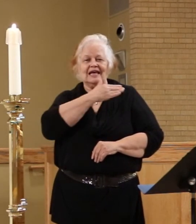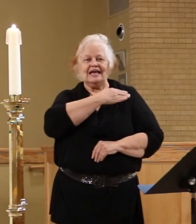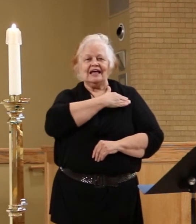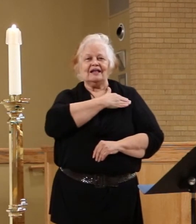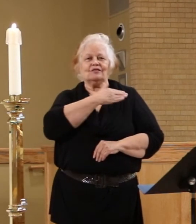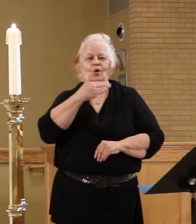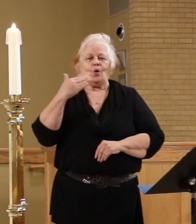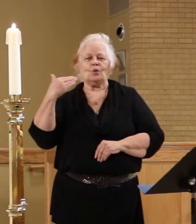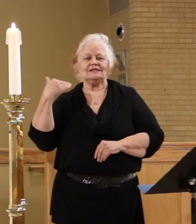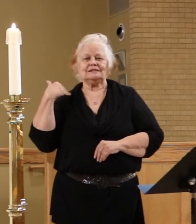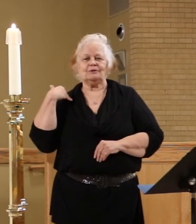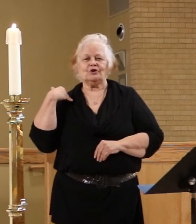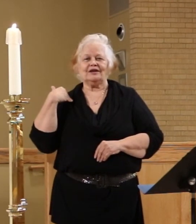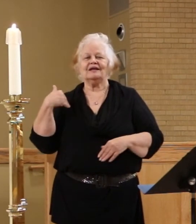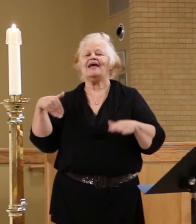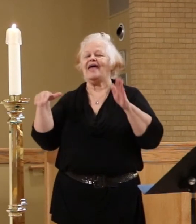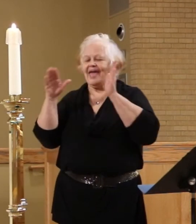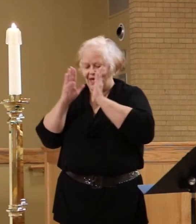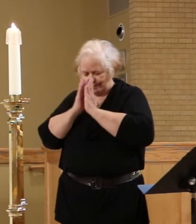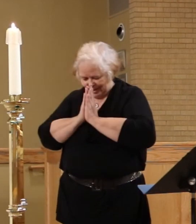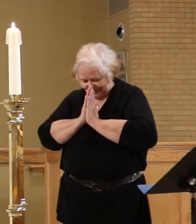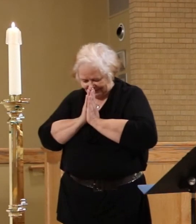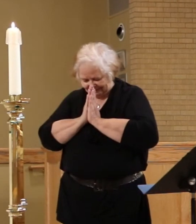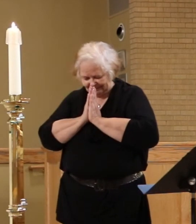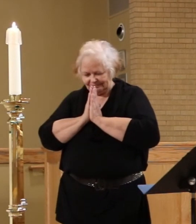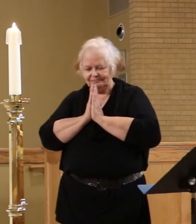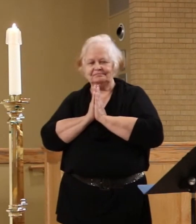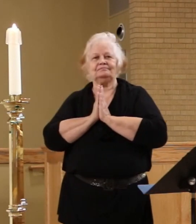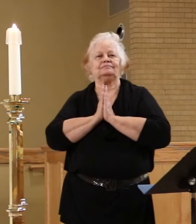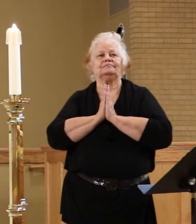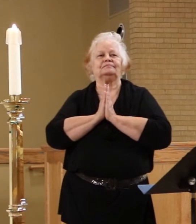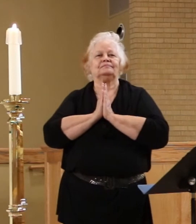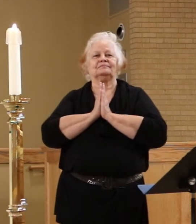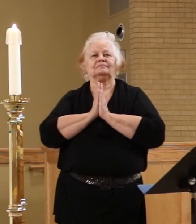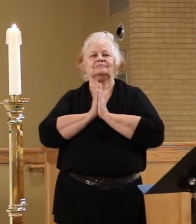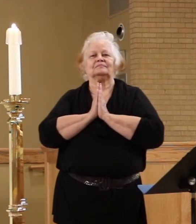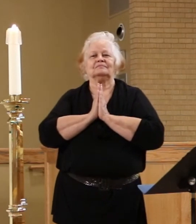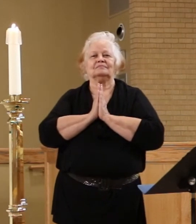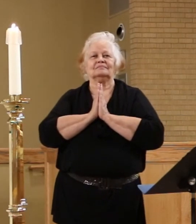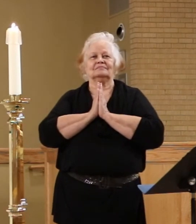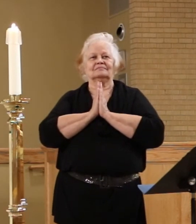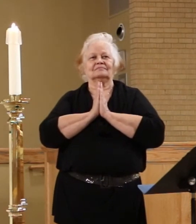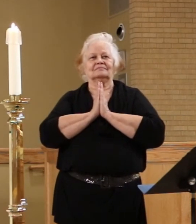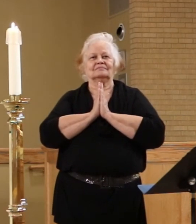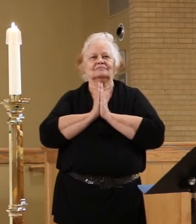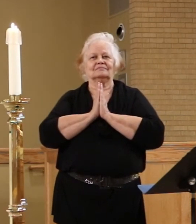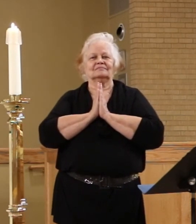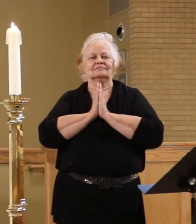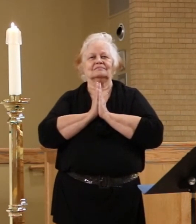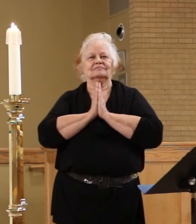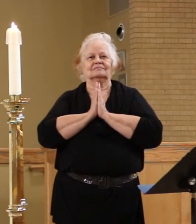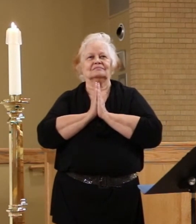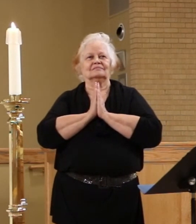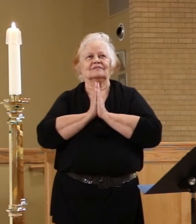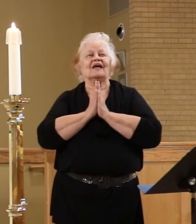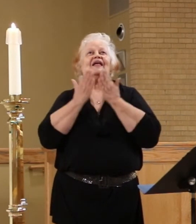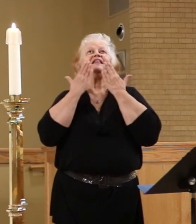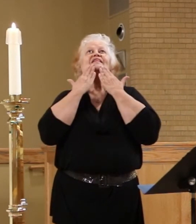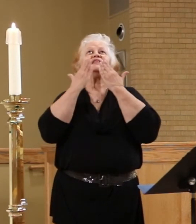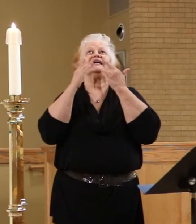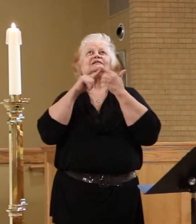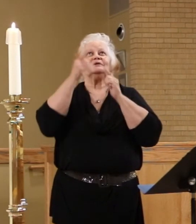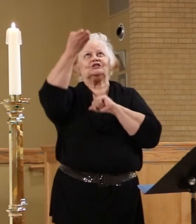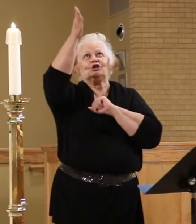Son, and the Holy Spirit. Amen. Go in peace, glorifying the Lord by your life.